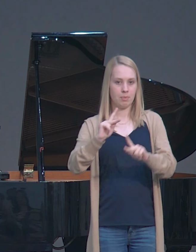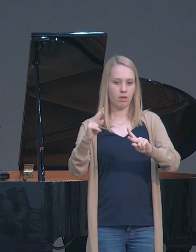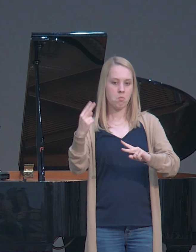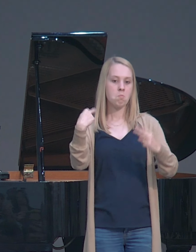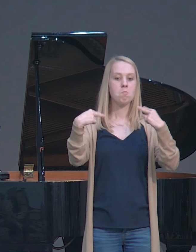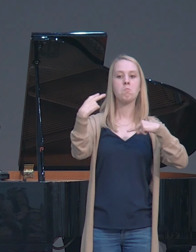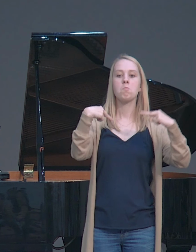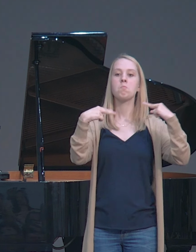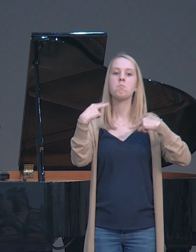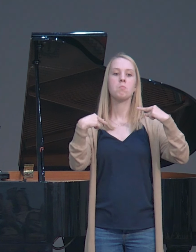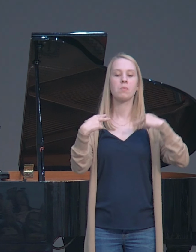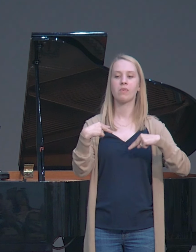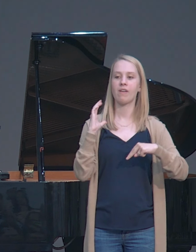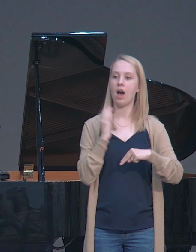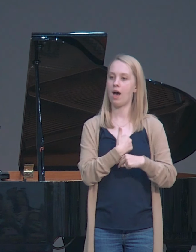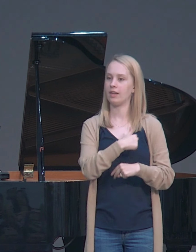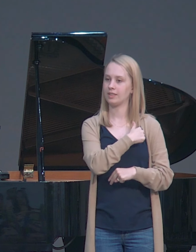by opinionated people.